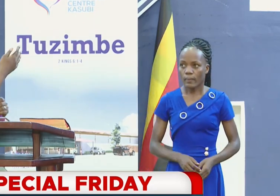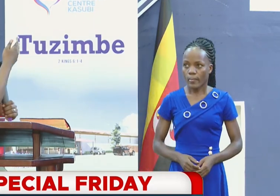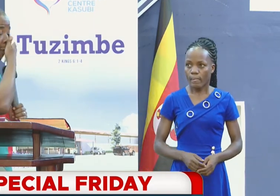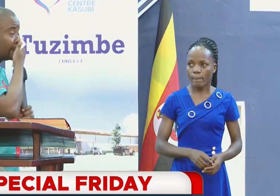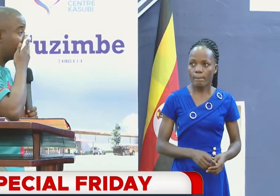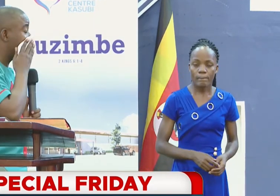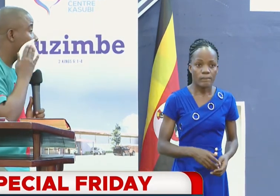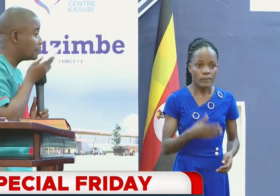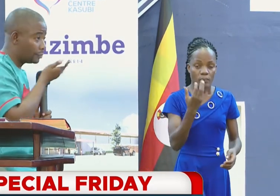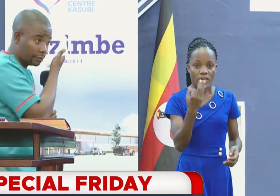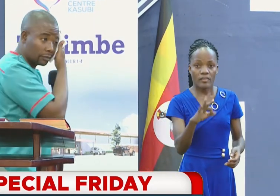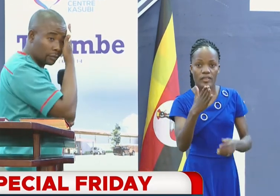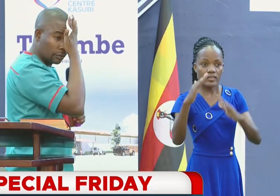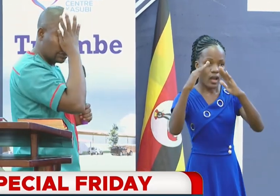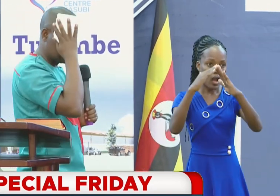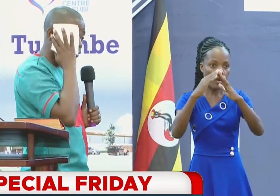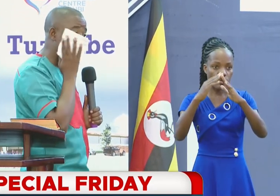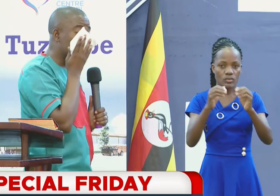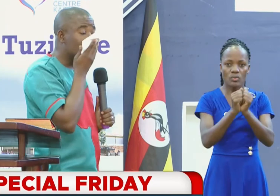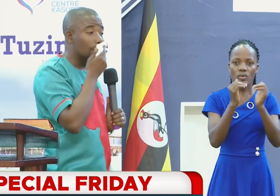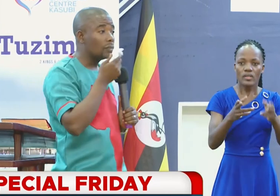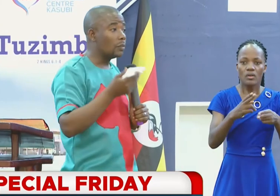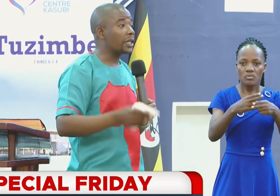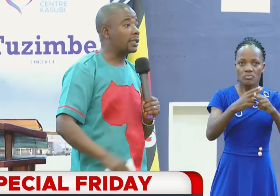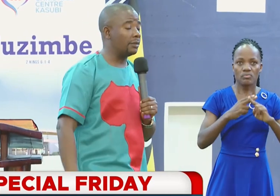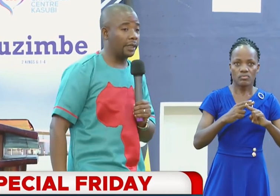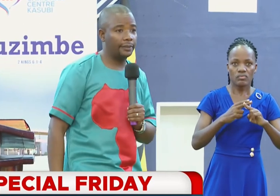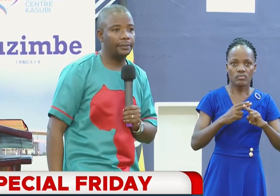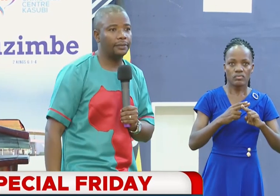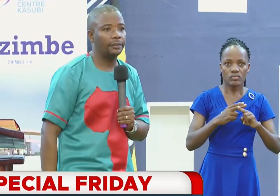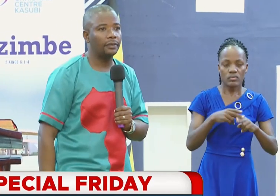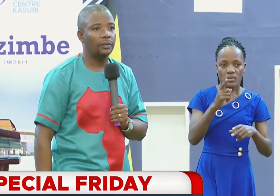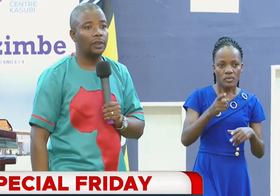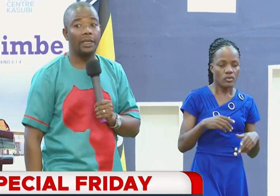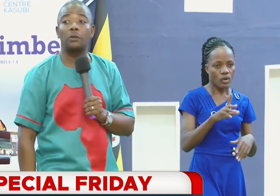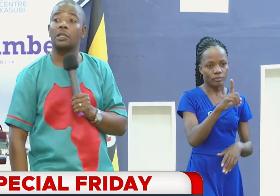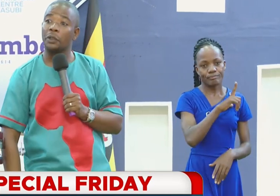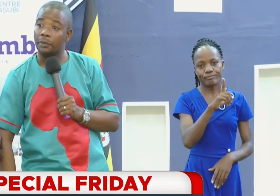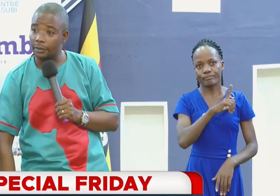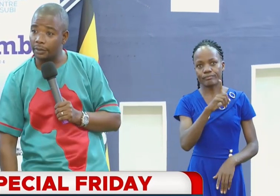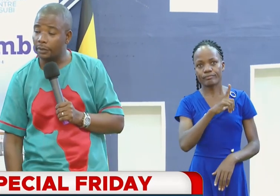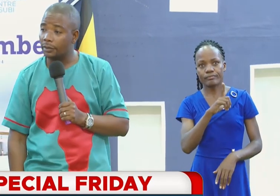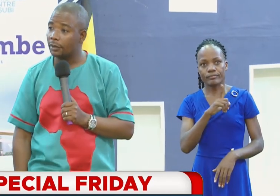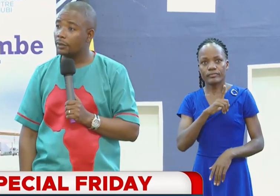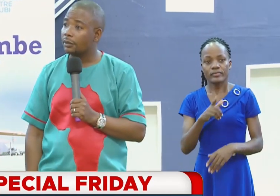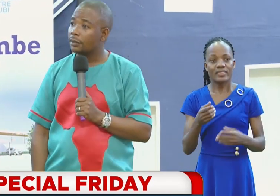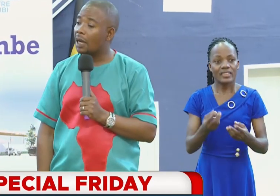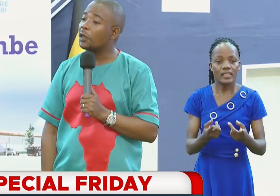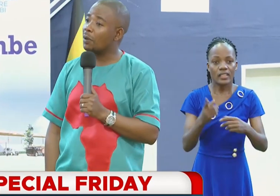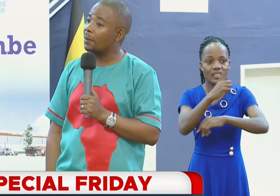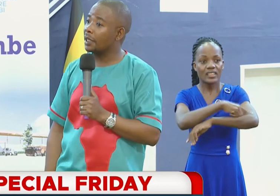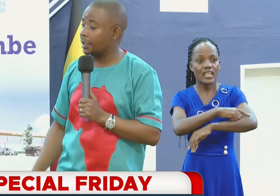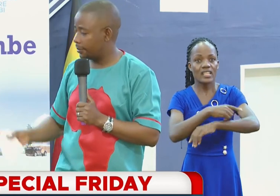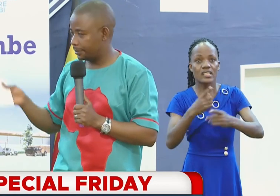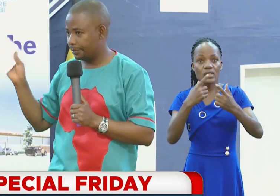etalina bbanja. Brethren, if there is a house without a debt, mwesiimye. You're lucky. Ennaku zetulimu. The days in which we are,